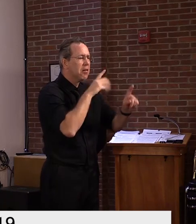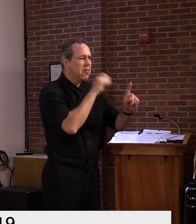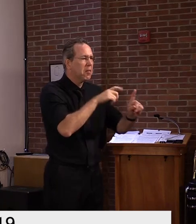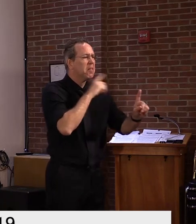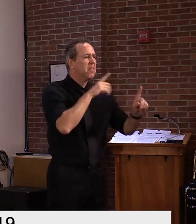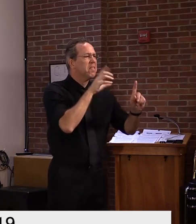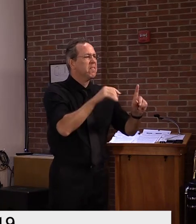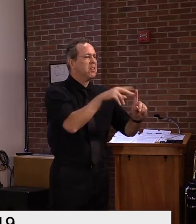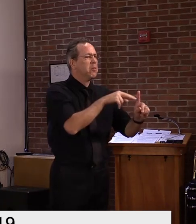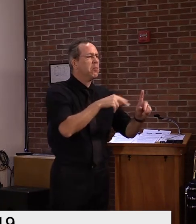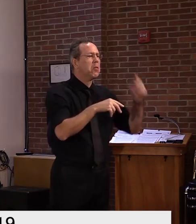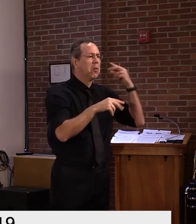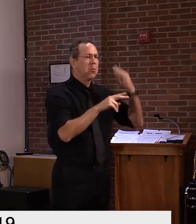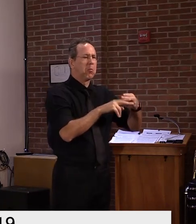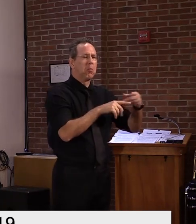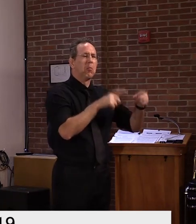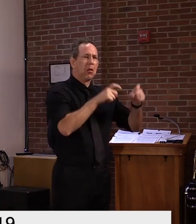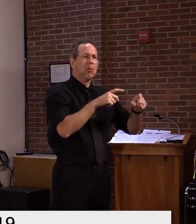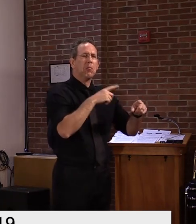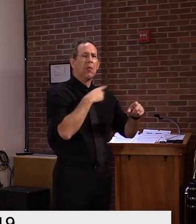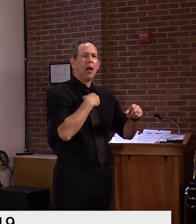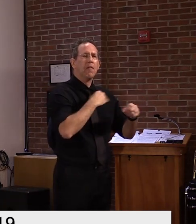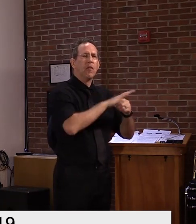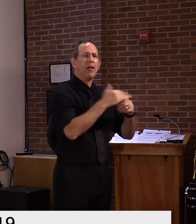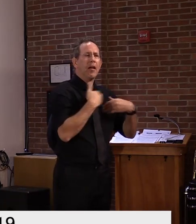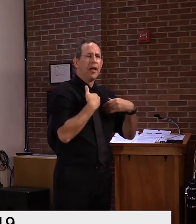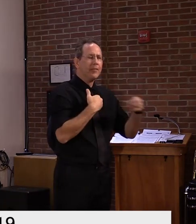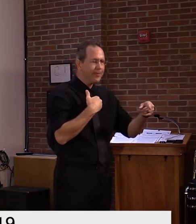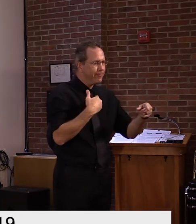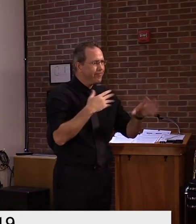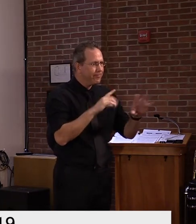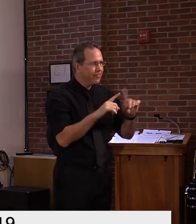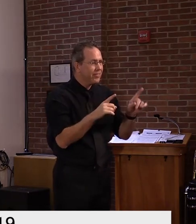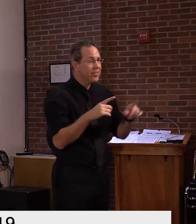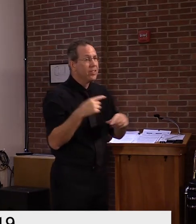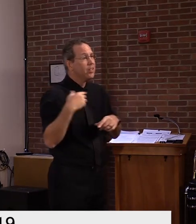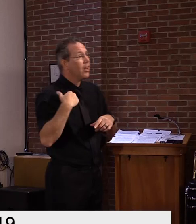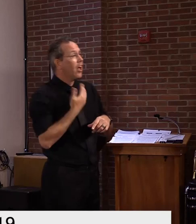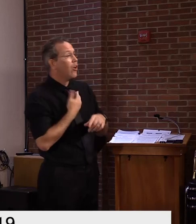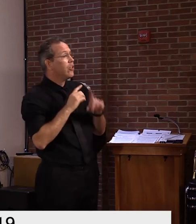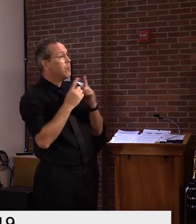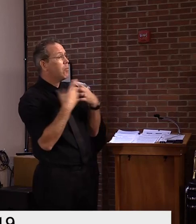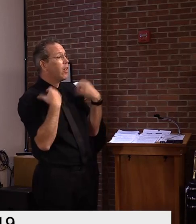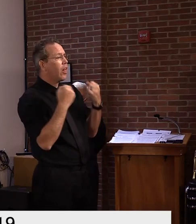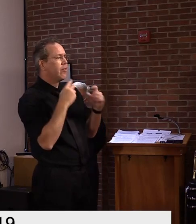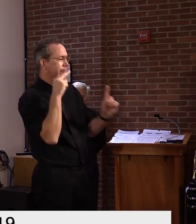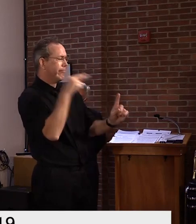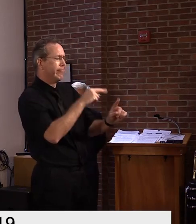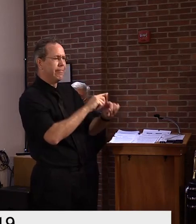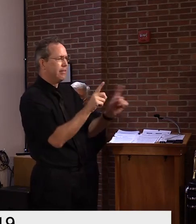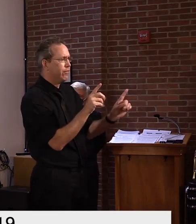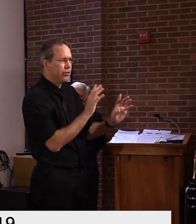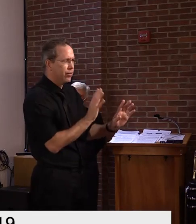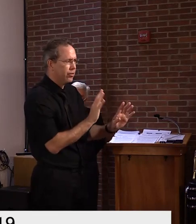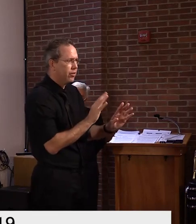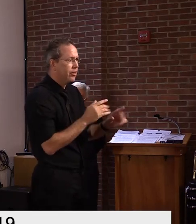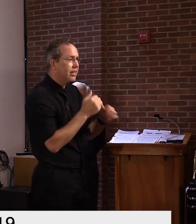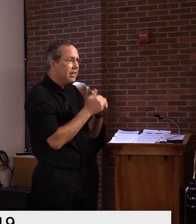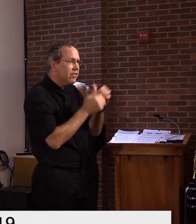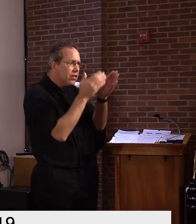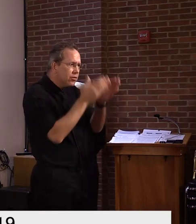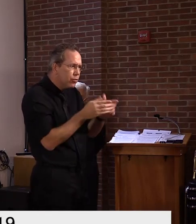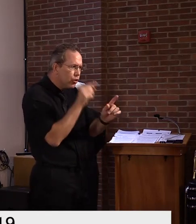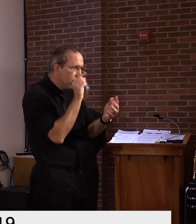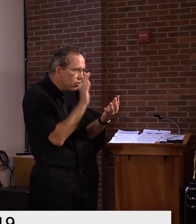test a confirmed case by our guidelines in Vermont and in many other states where PCR confirmation is